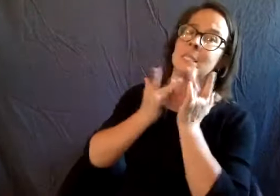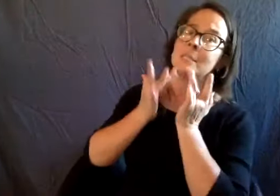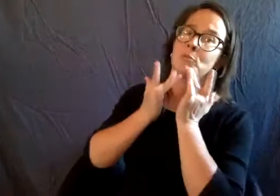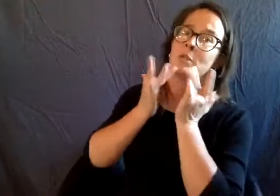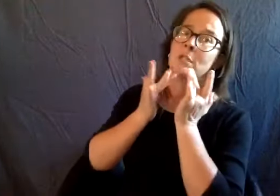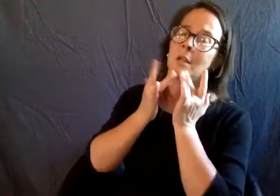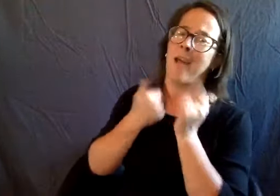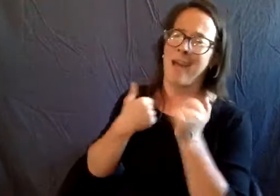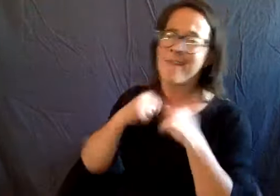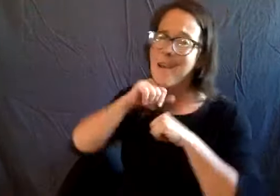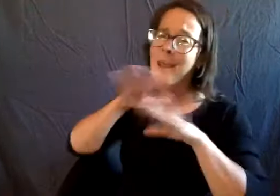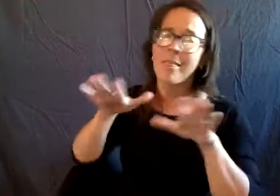I had nothing left.